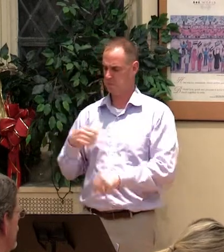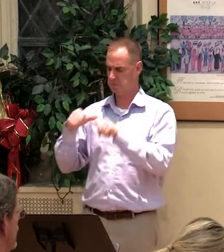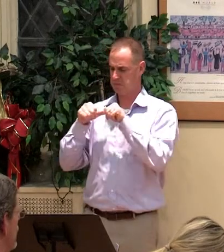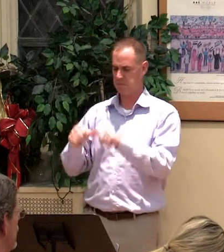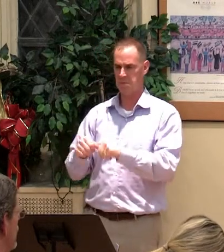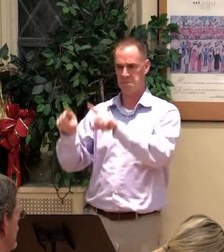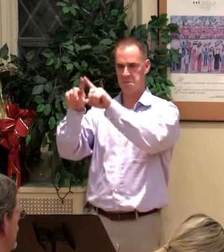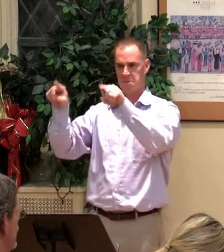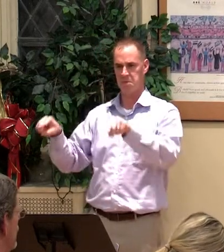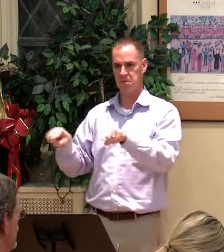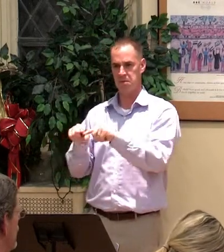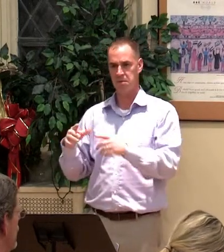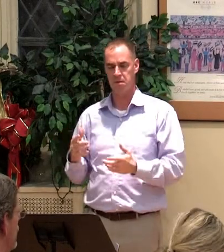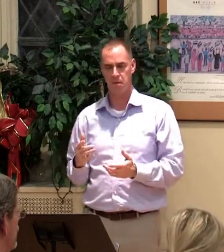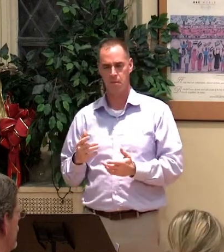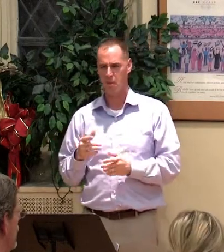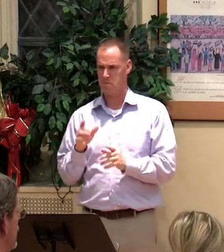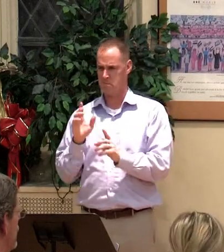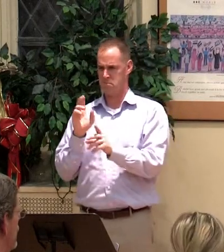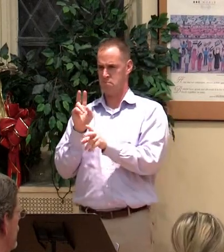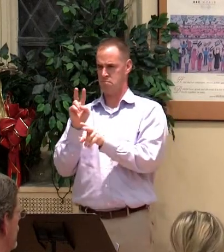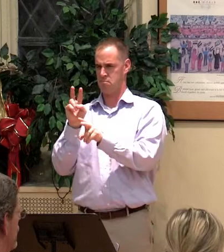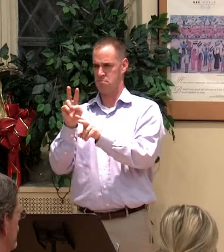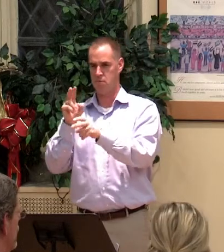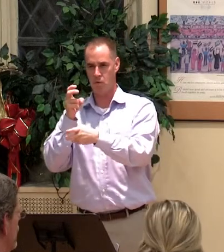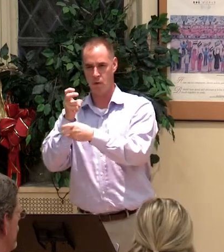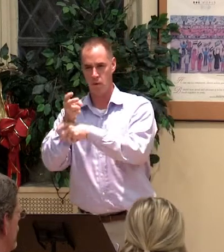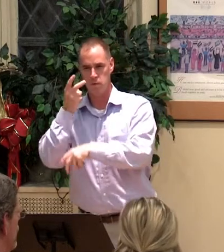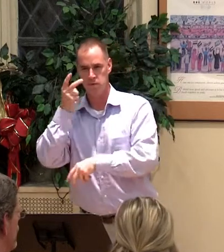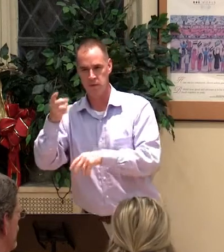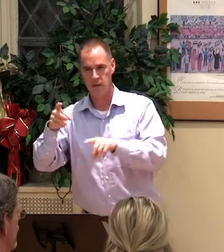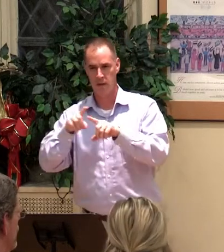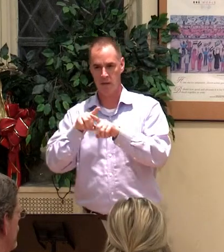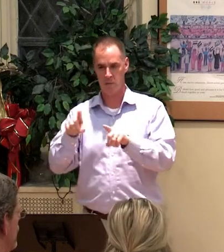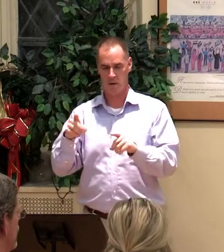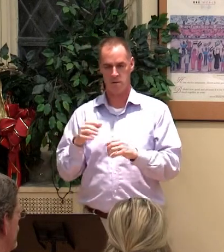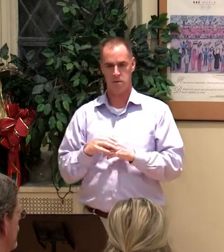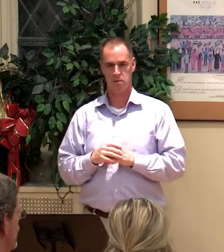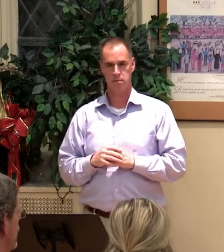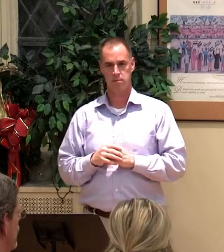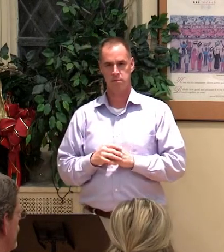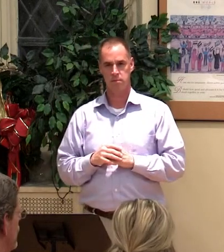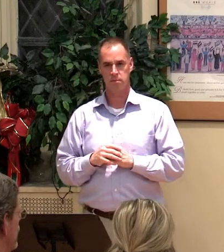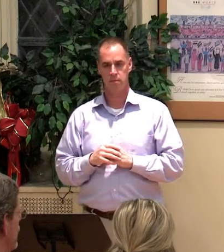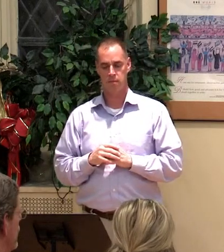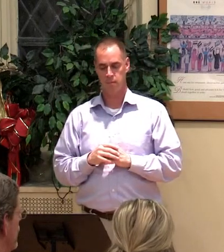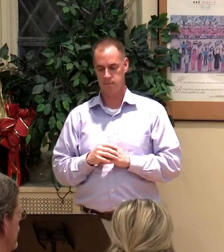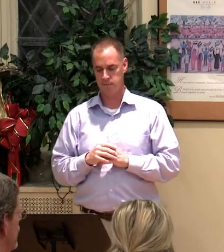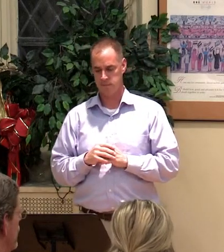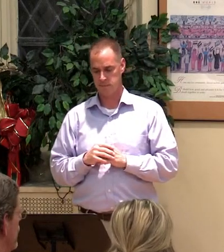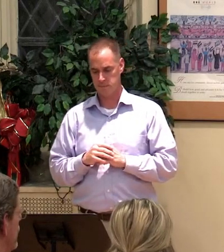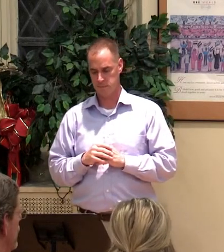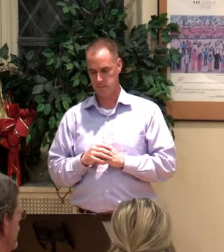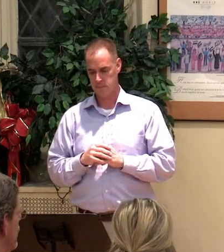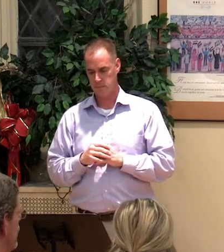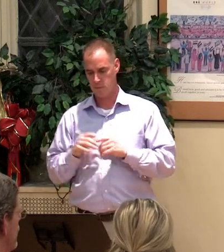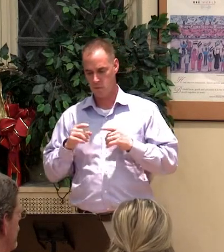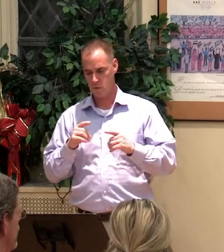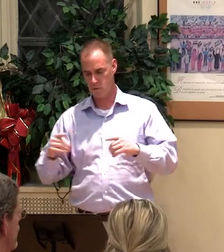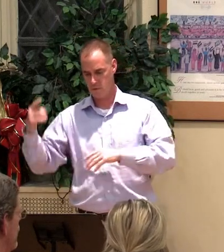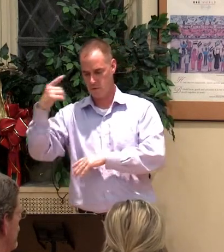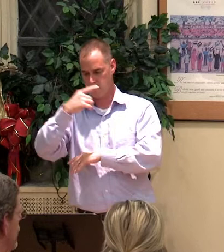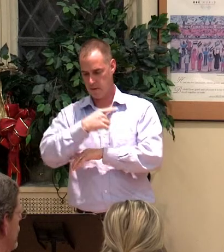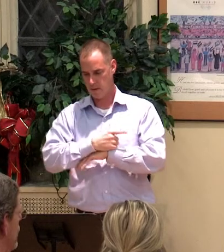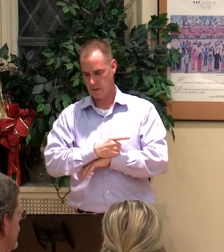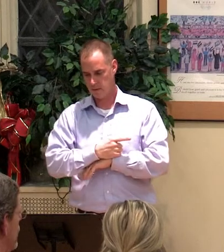to tiny carvings only we could see. The turn always brought us to the place we could stand only during the day,